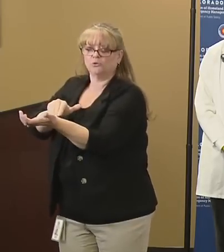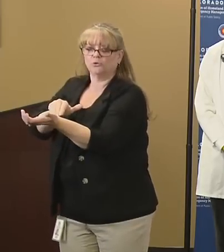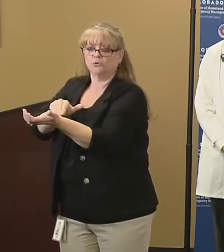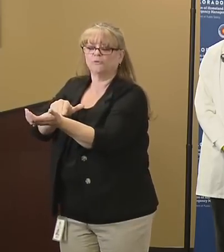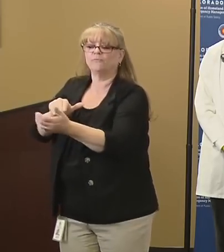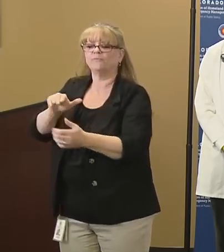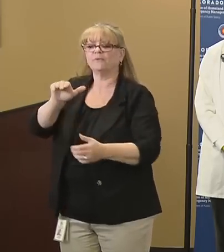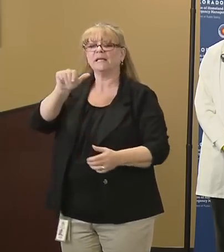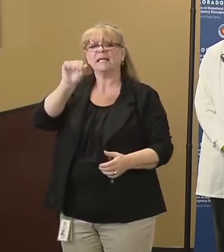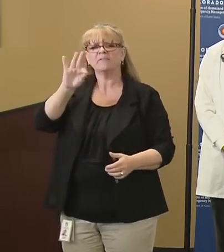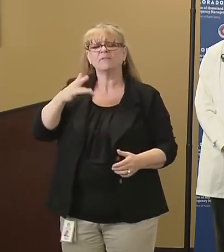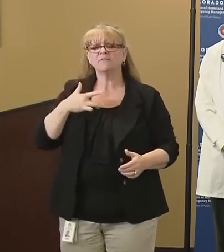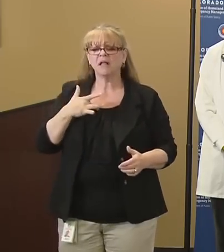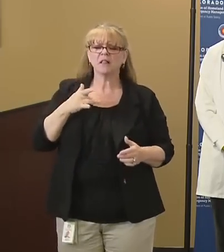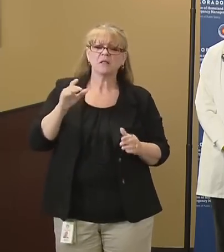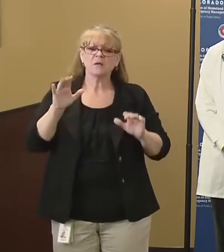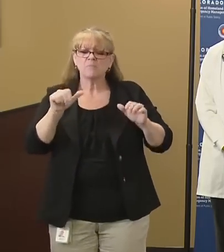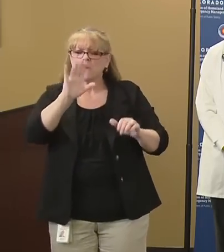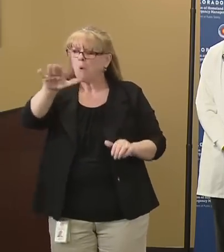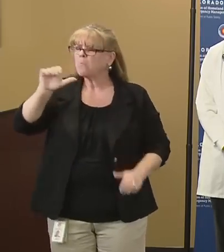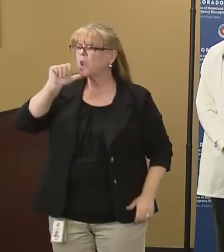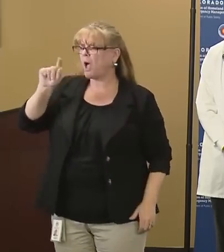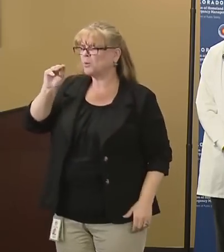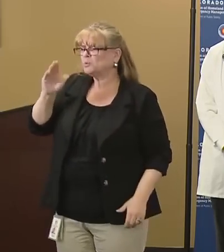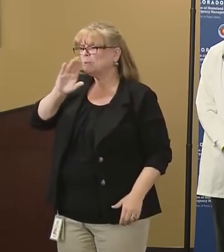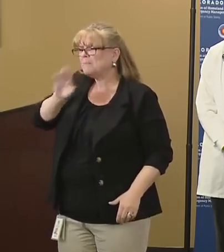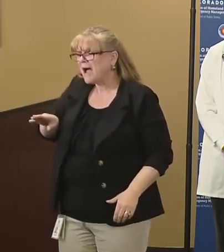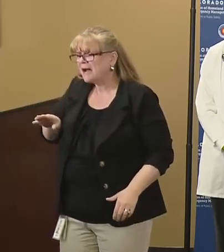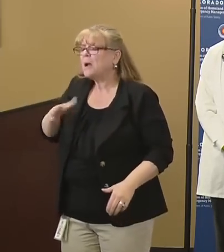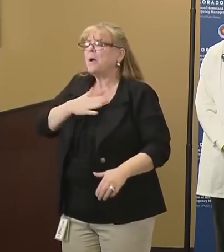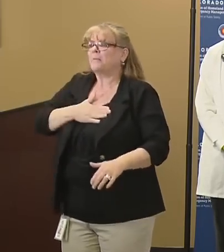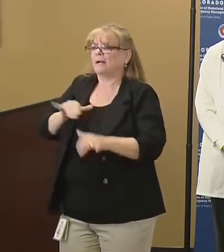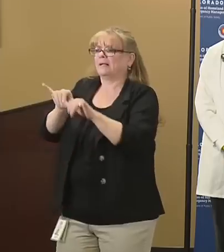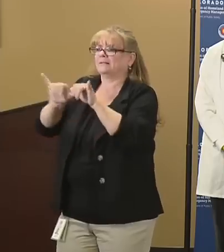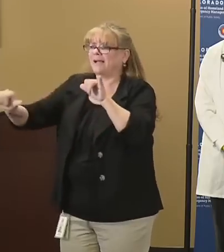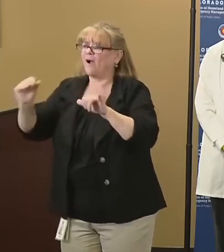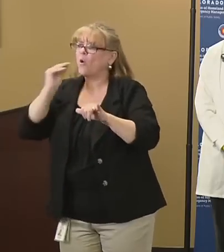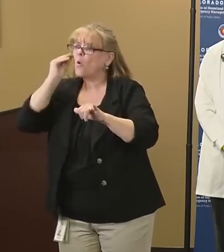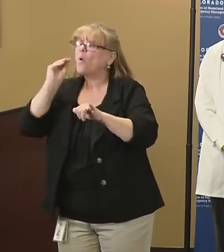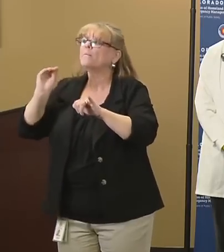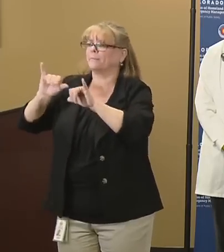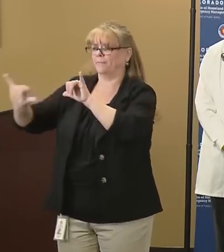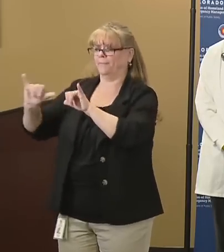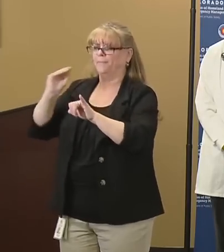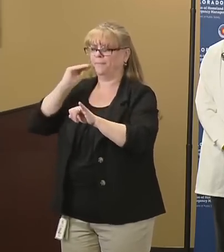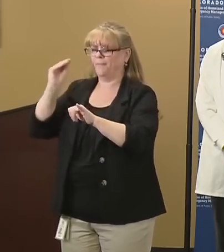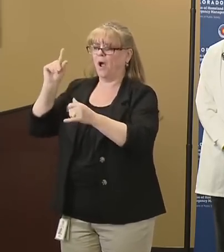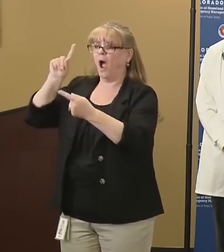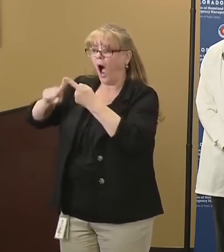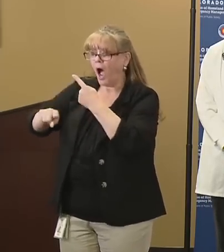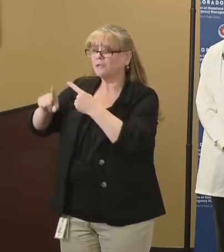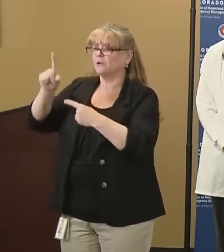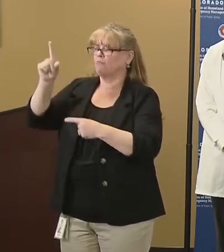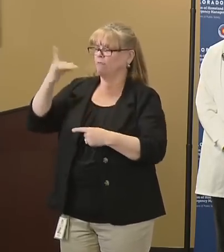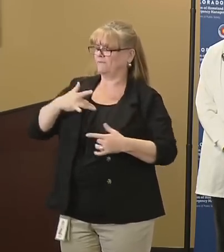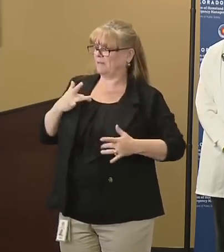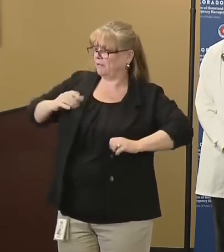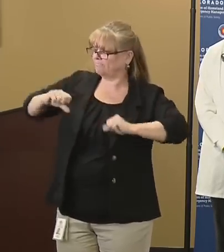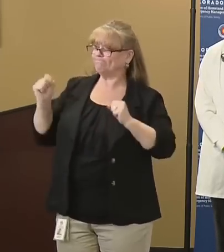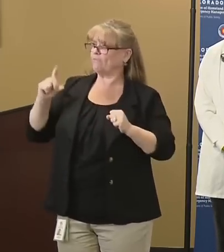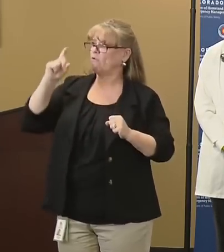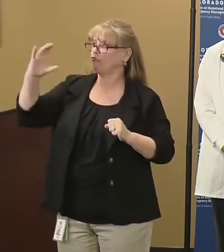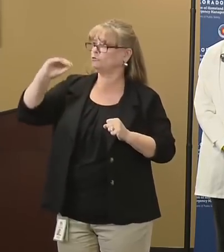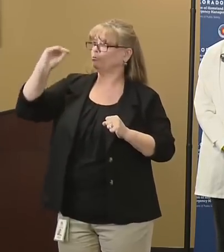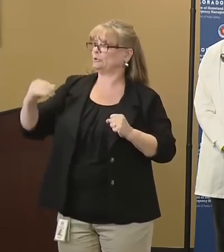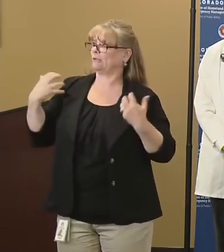in your home and self-isolate until several days after those symptoms have completely resolved. And of course, all Coloradans need to stay at